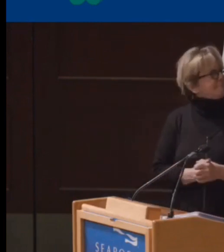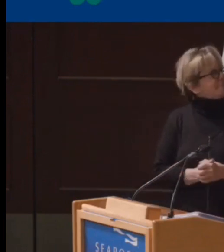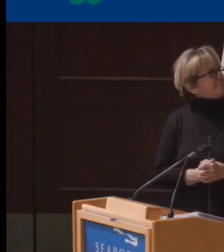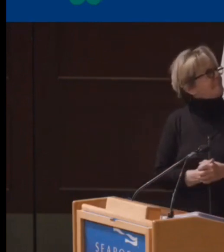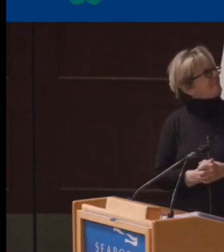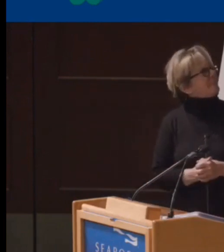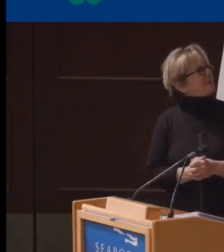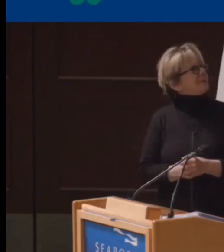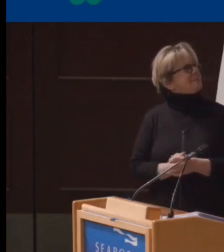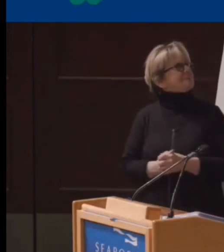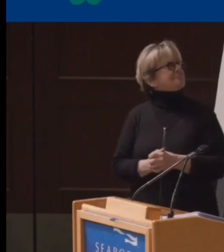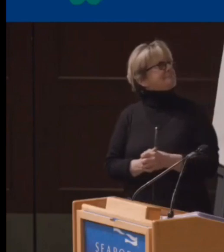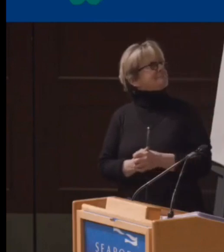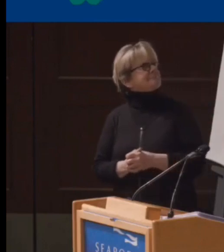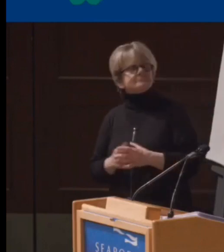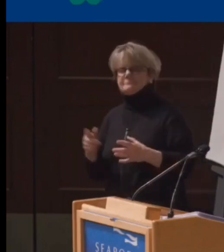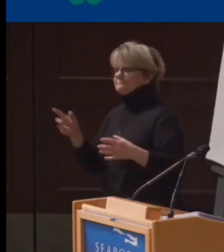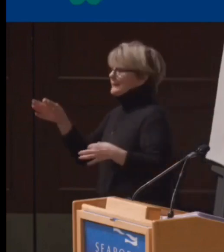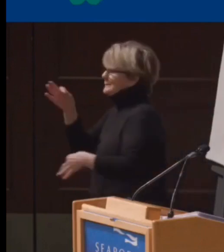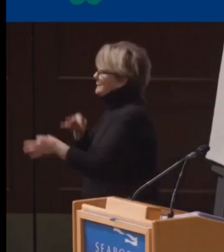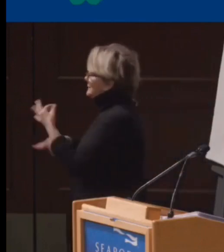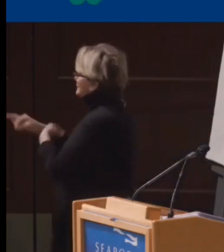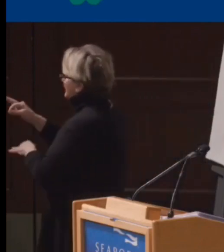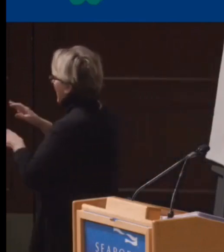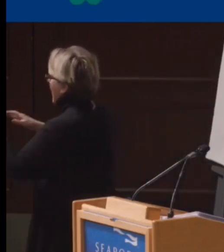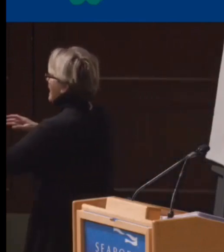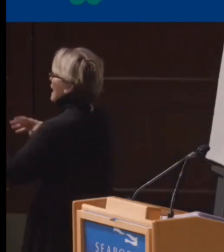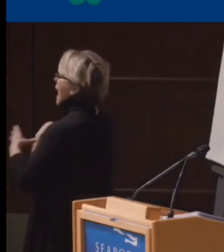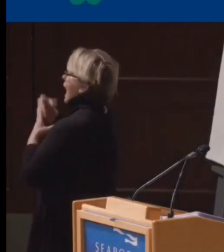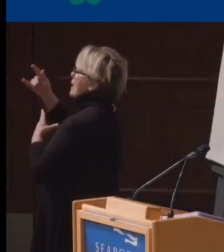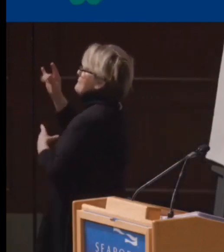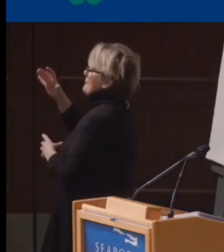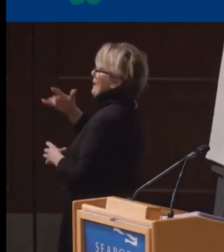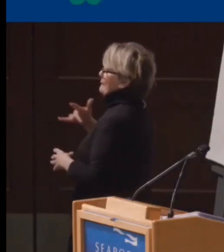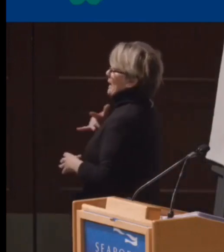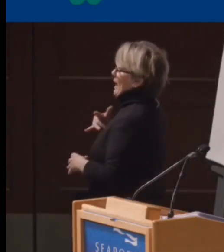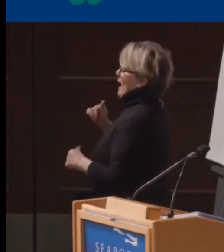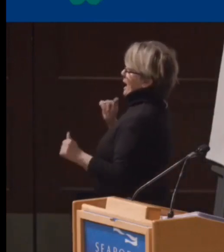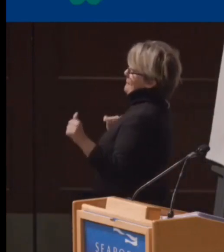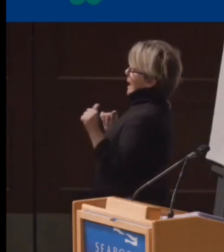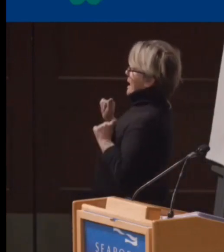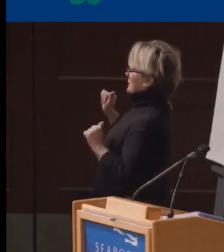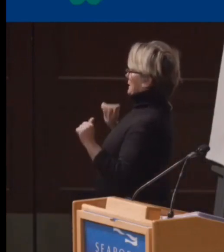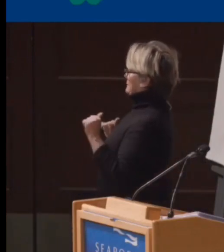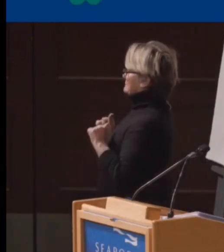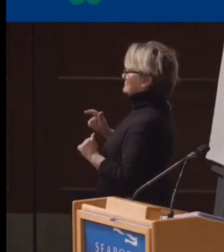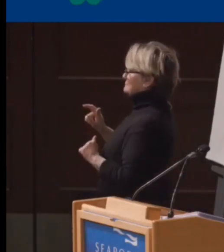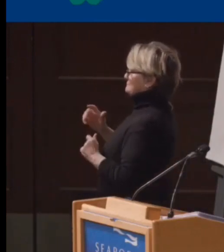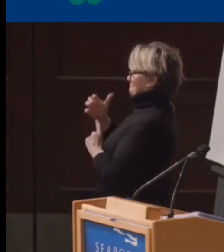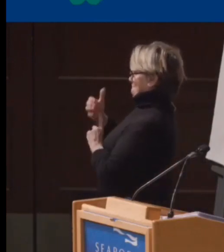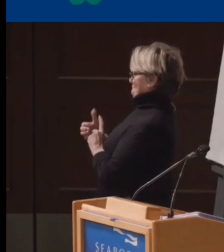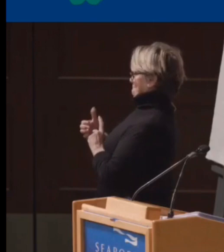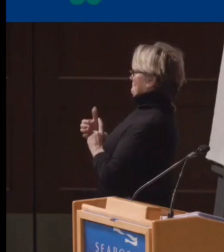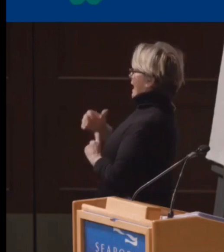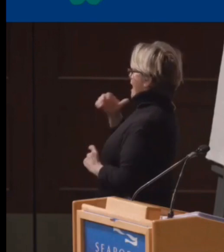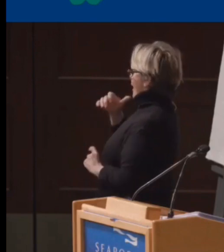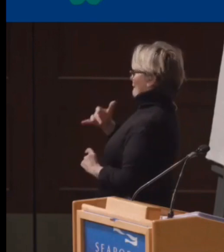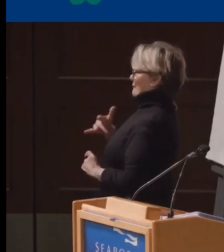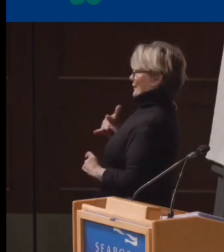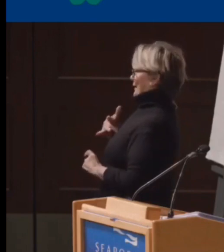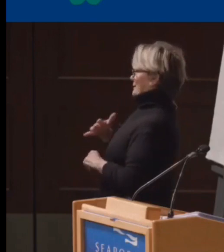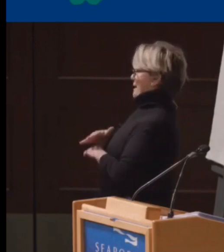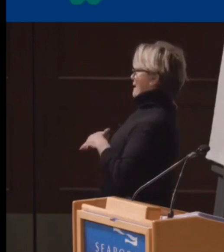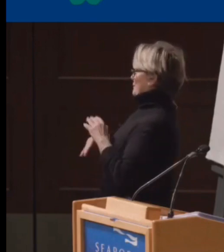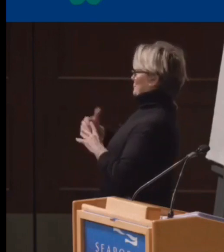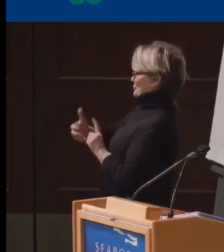Instead, I often find myself acting when out in public. I don't always feel comfortable being my true self due to worry